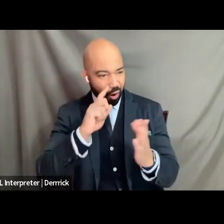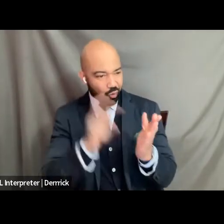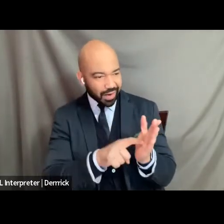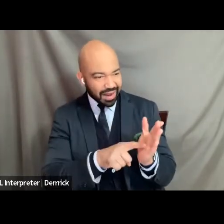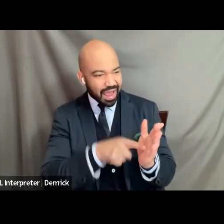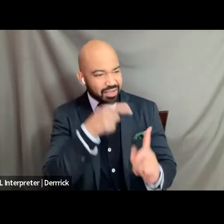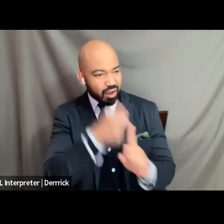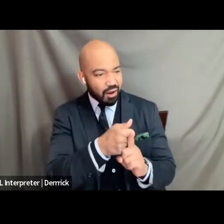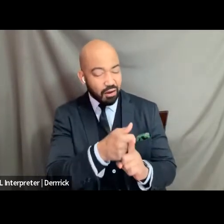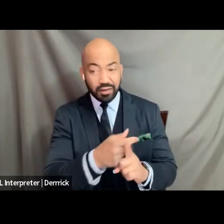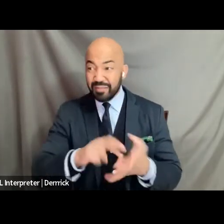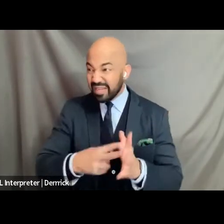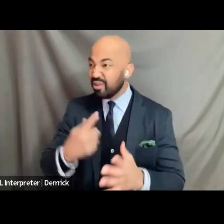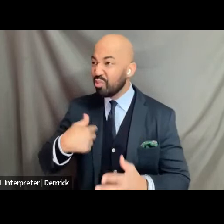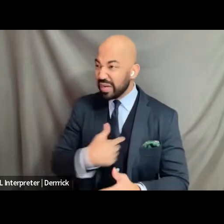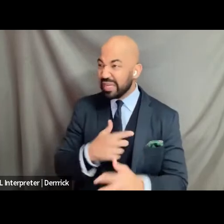us